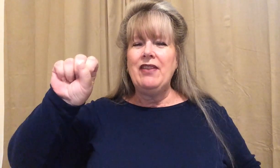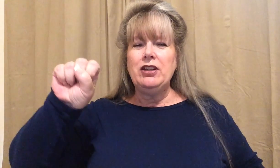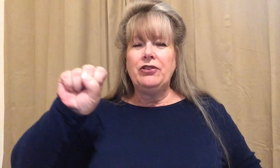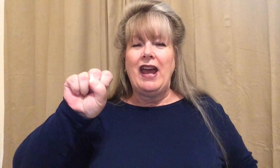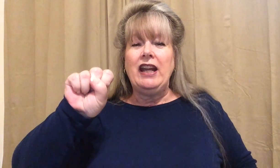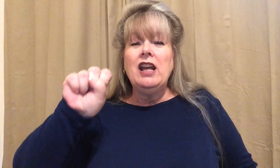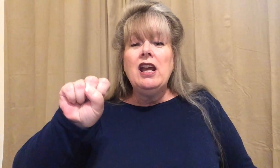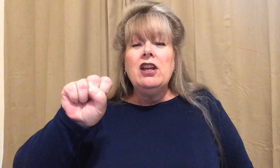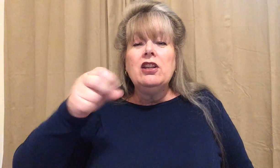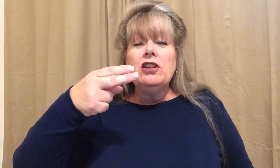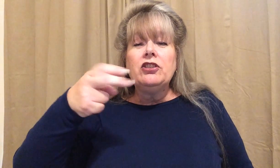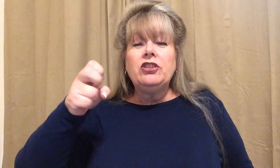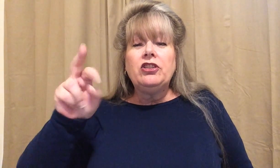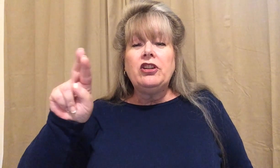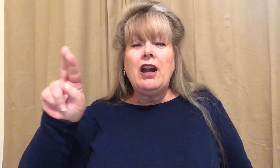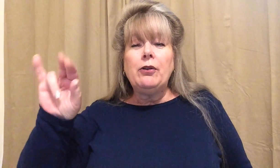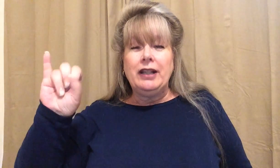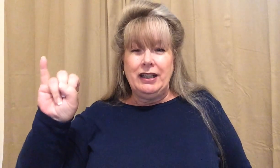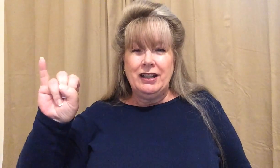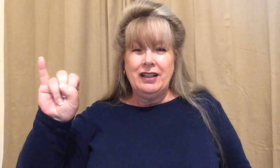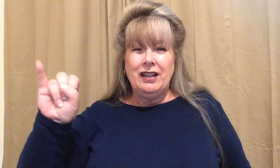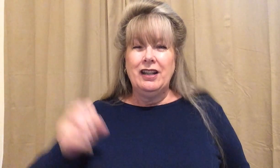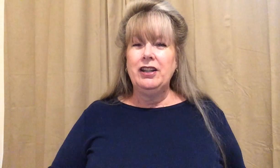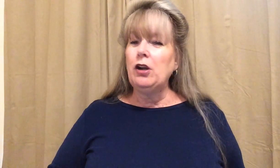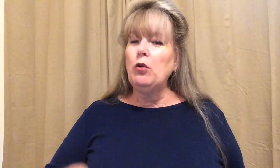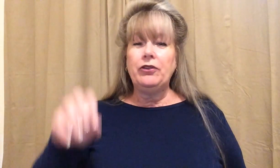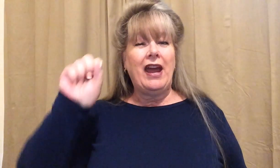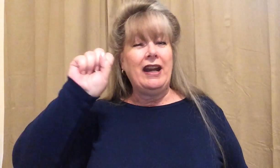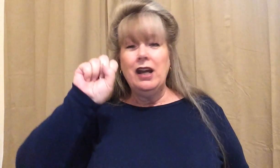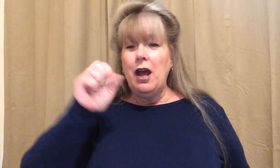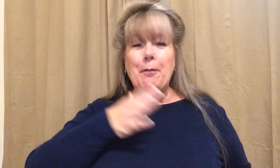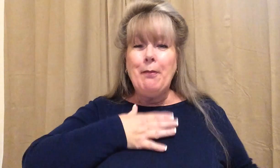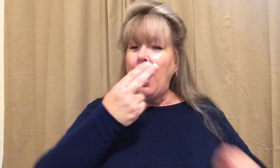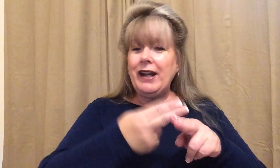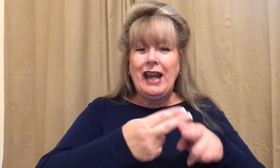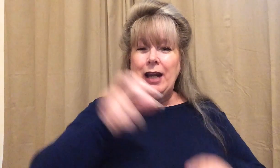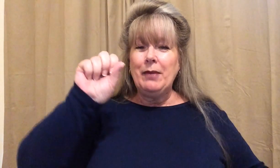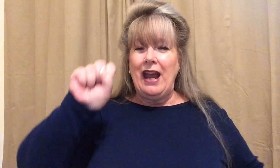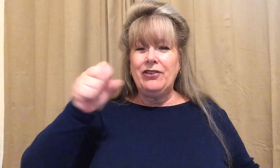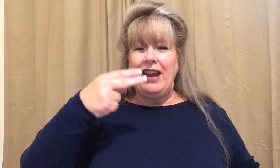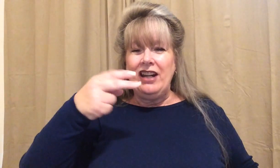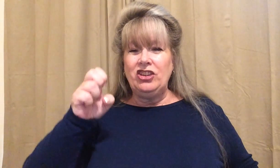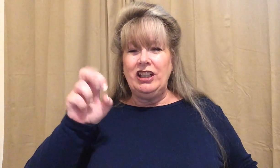then you say Sherry. You don't say my name, Sherri.